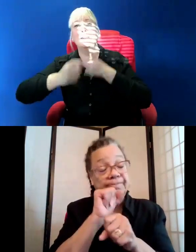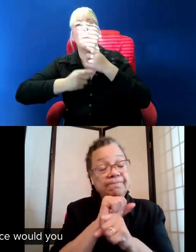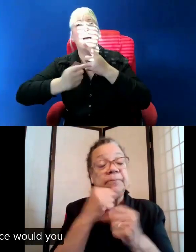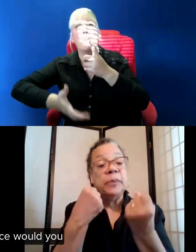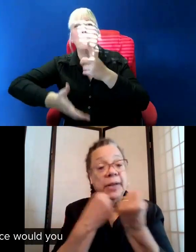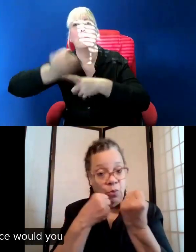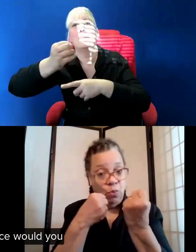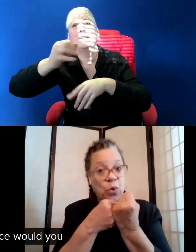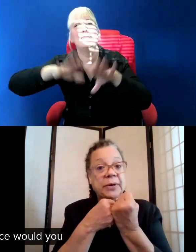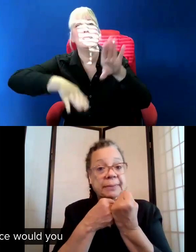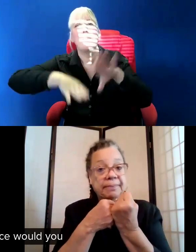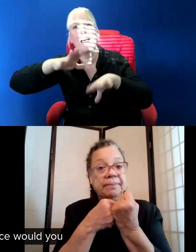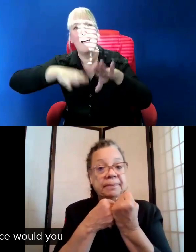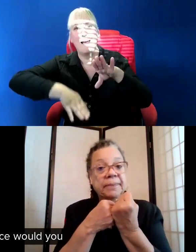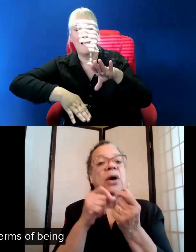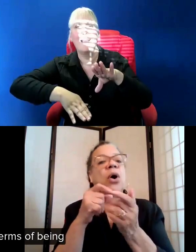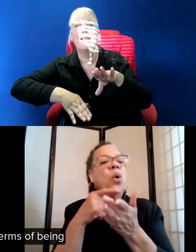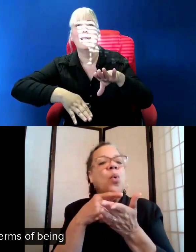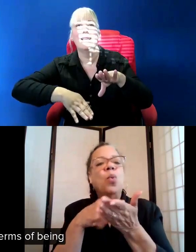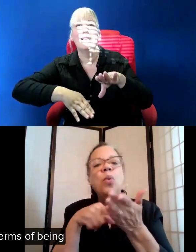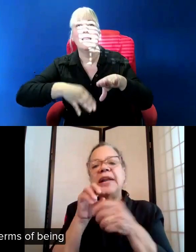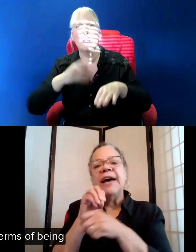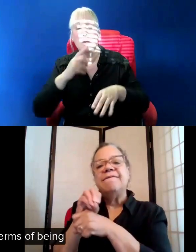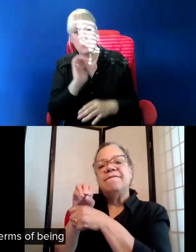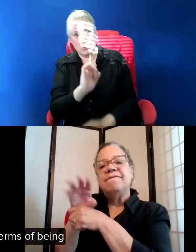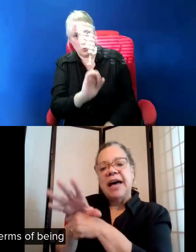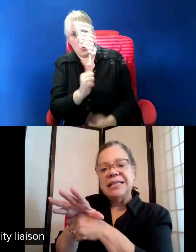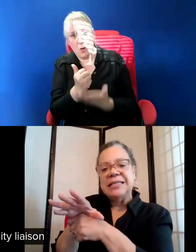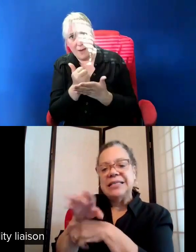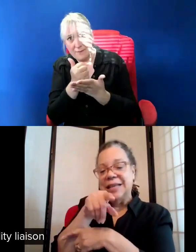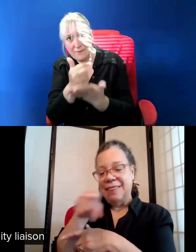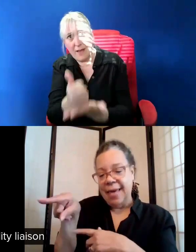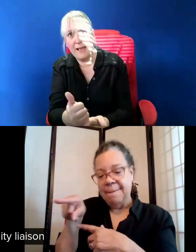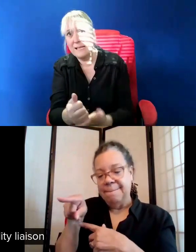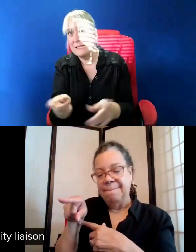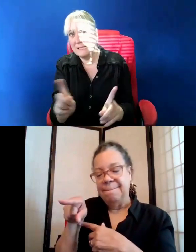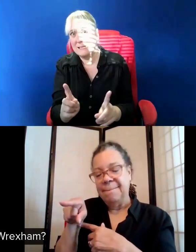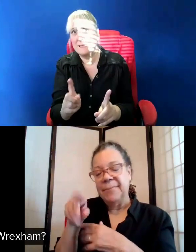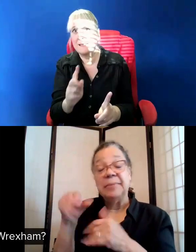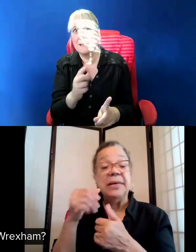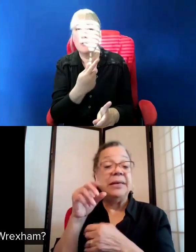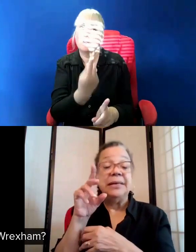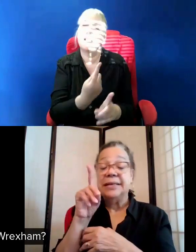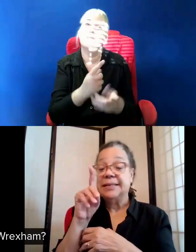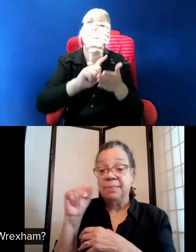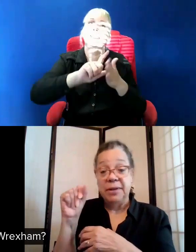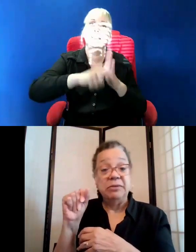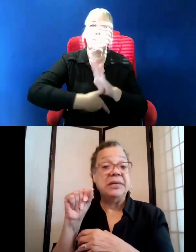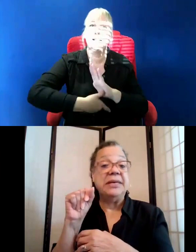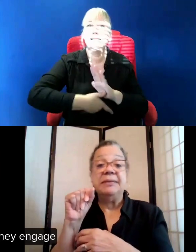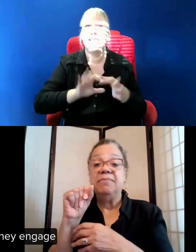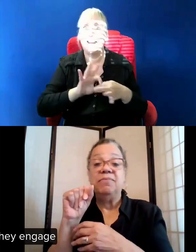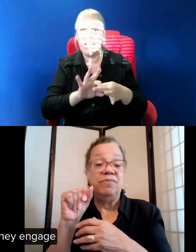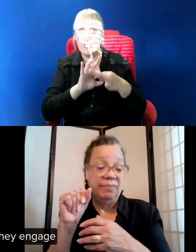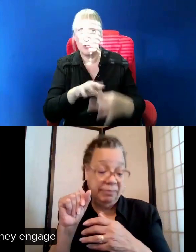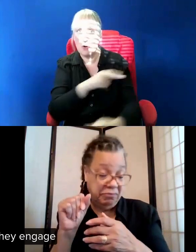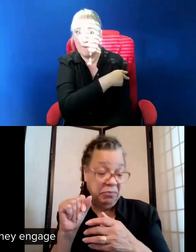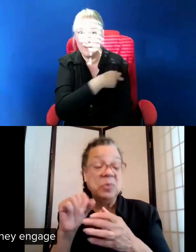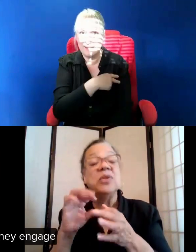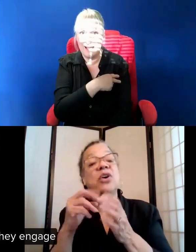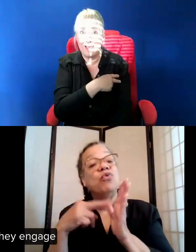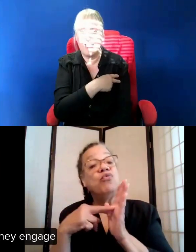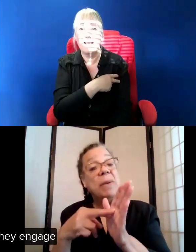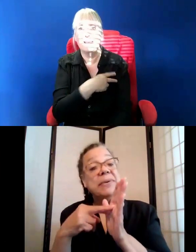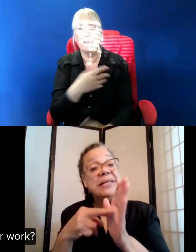space. But what advice would you give them in terms of being the Disability Liaison Officer at Wrexham? How could